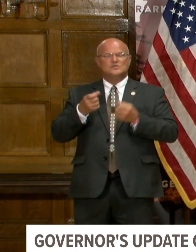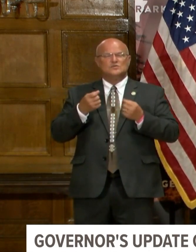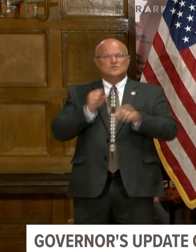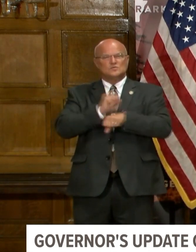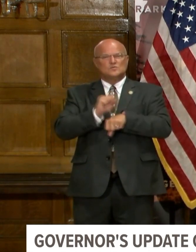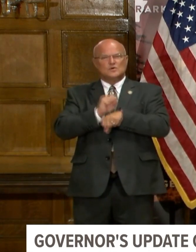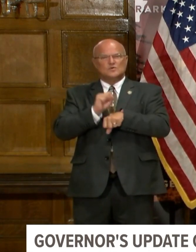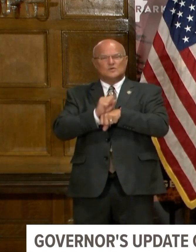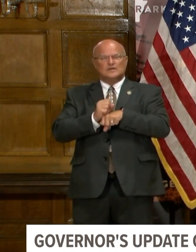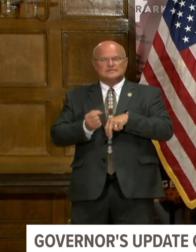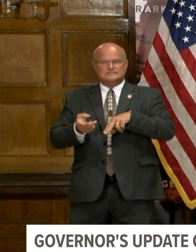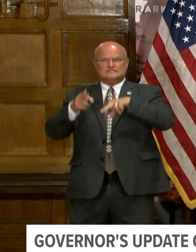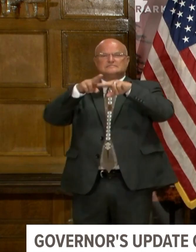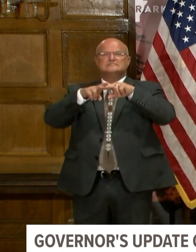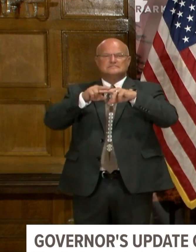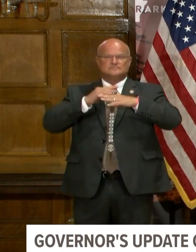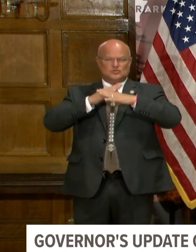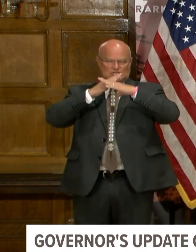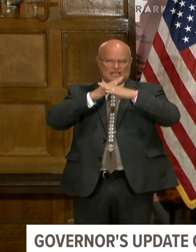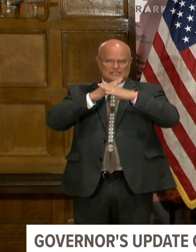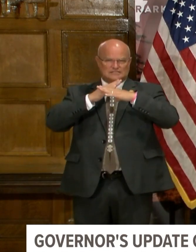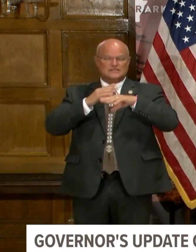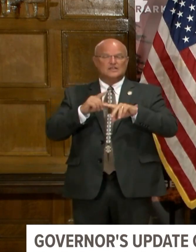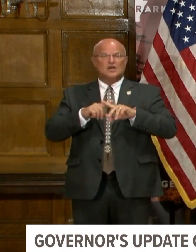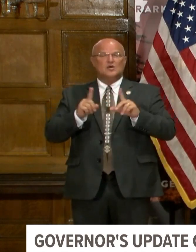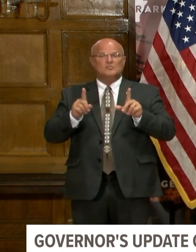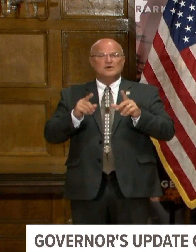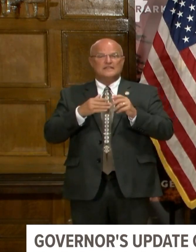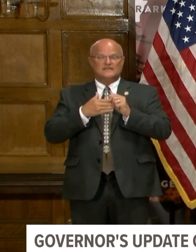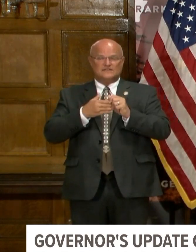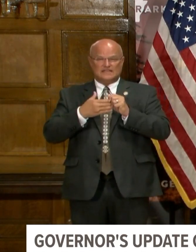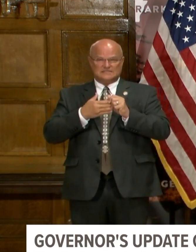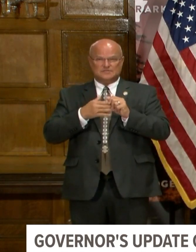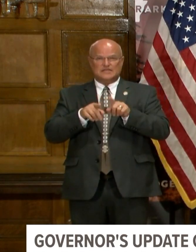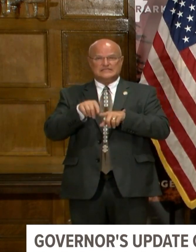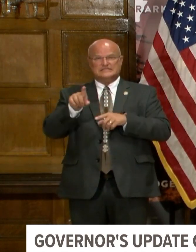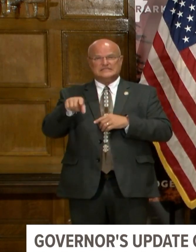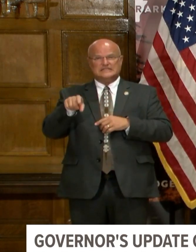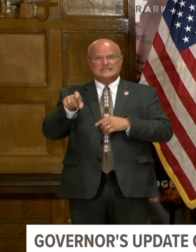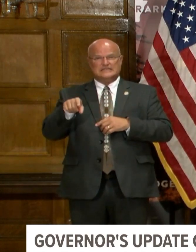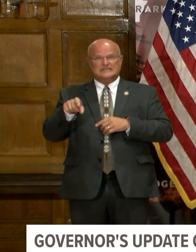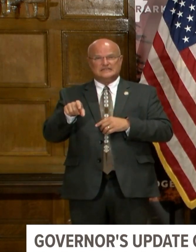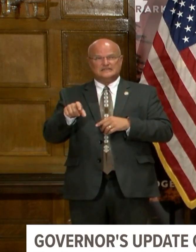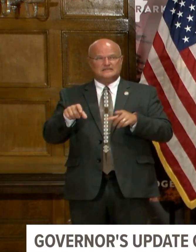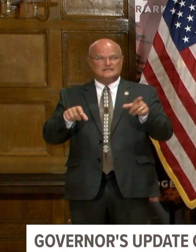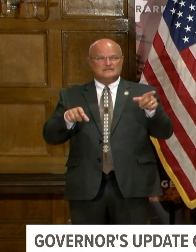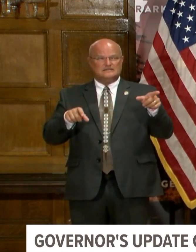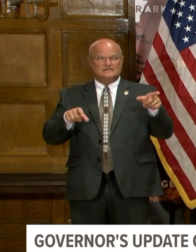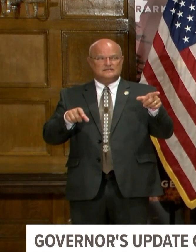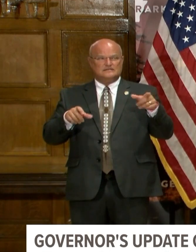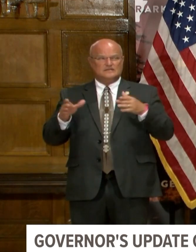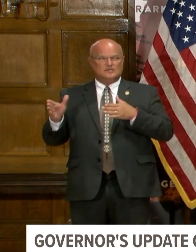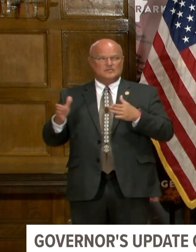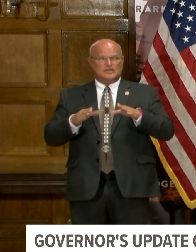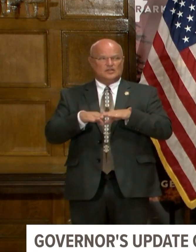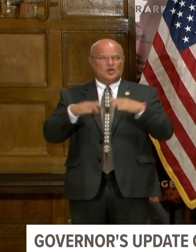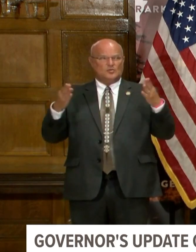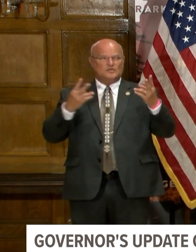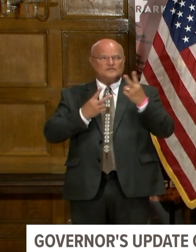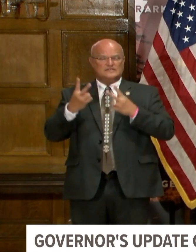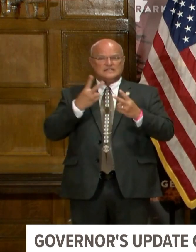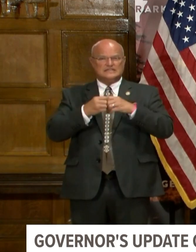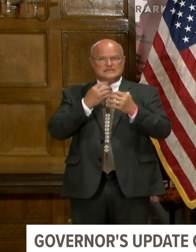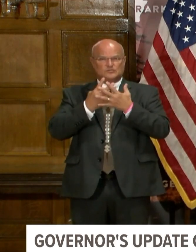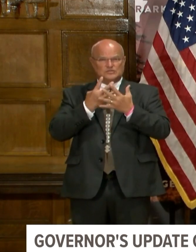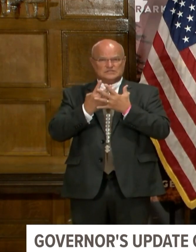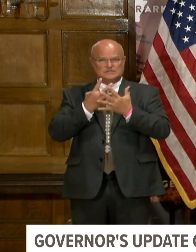trying to go the extra mile to provide the protection, but also the flexibility as it's needed. Is there any plan in place to open up visitation again